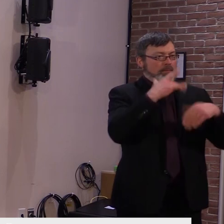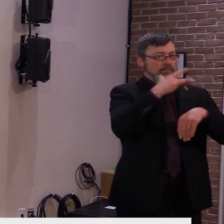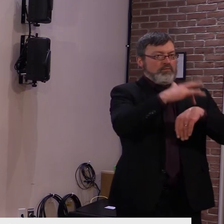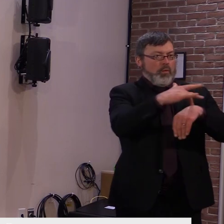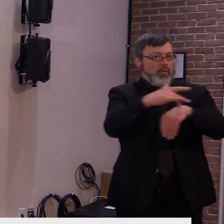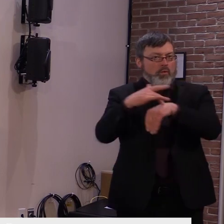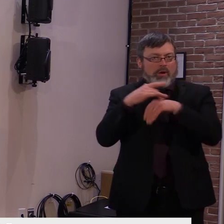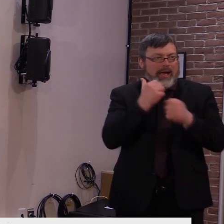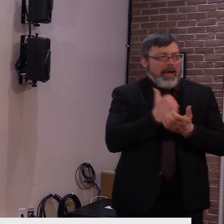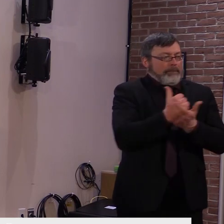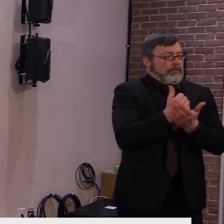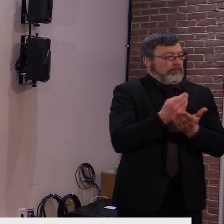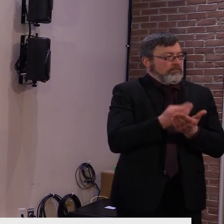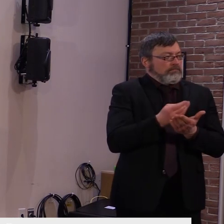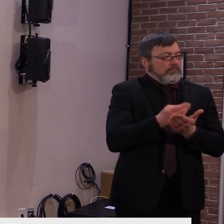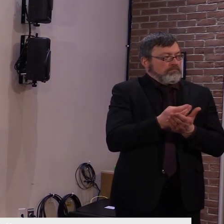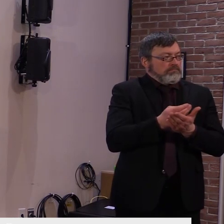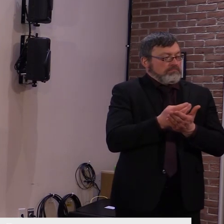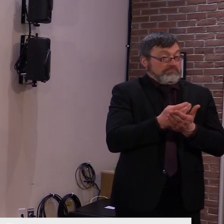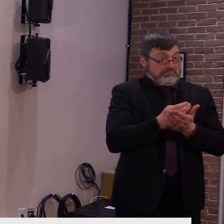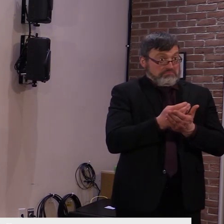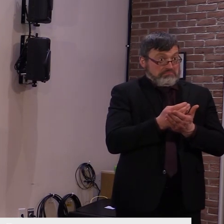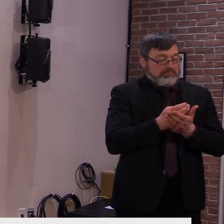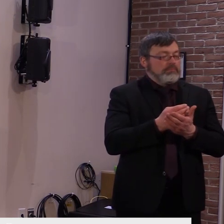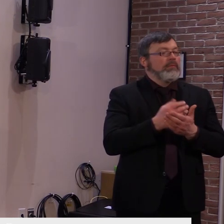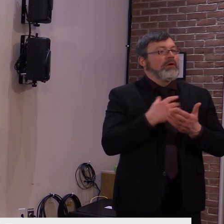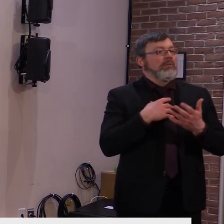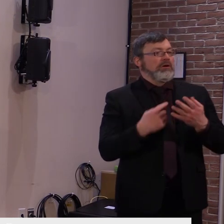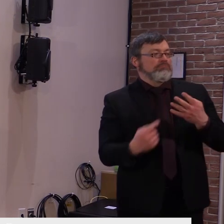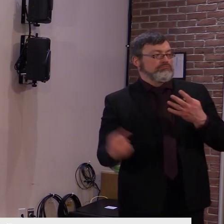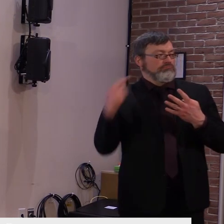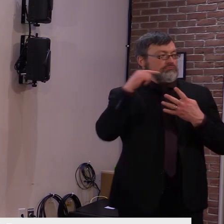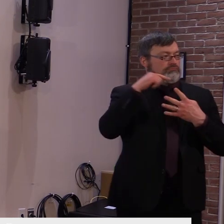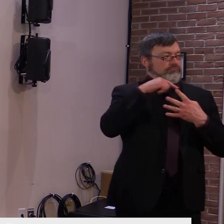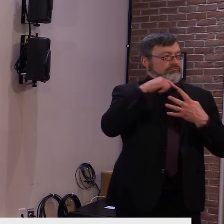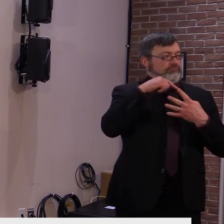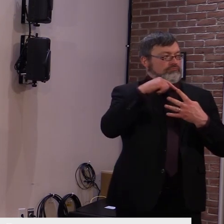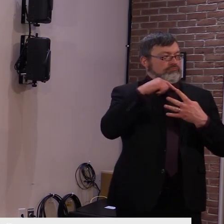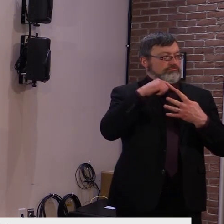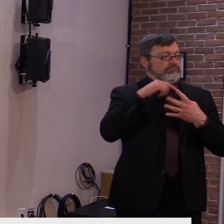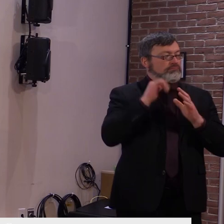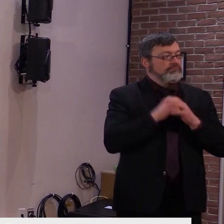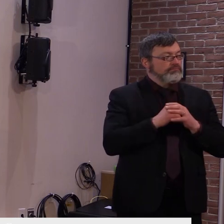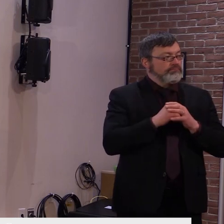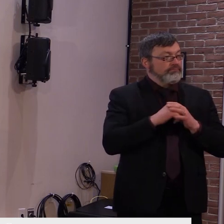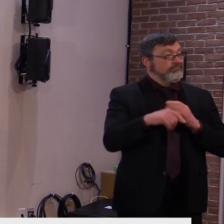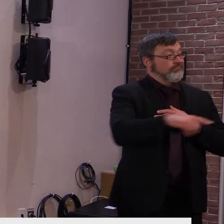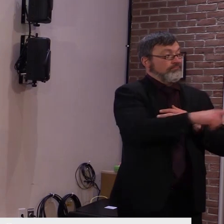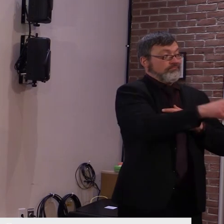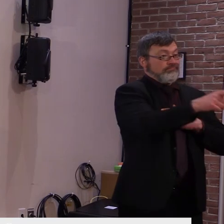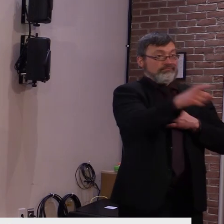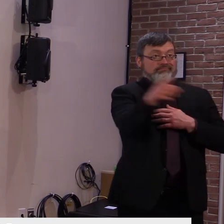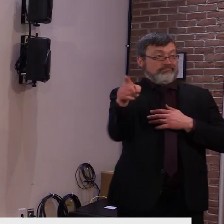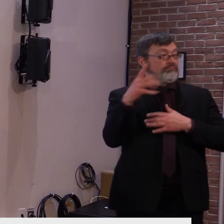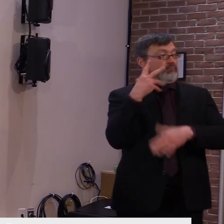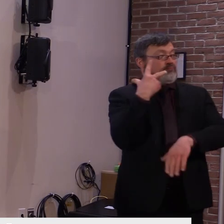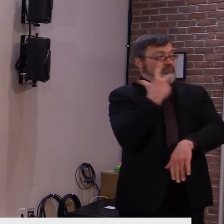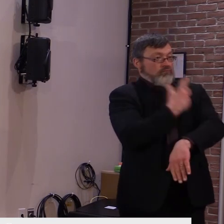are pleased by participation in and the progress of the vaccination program. As of today,